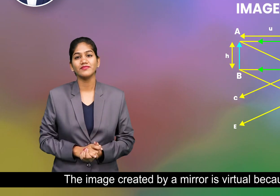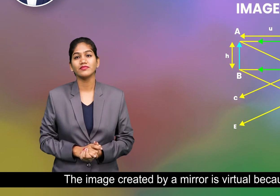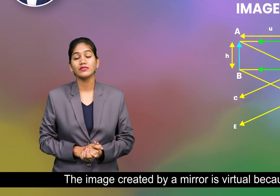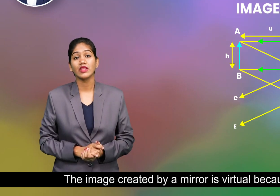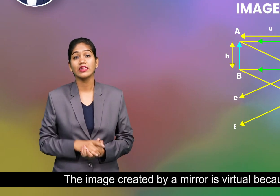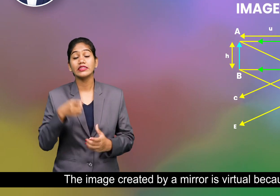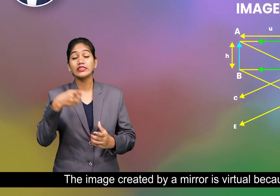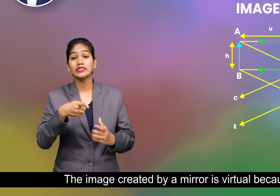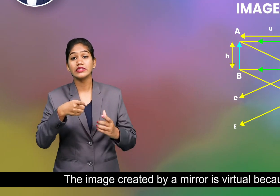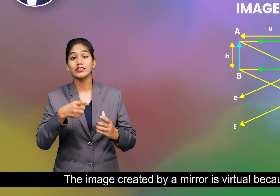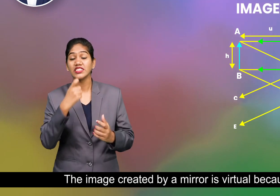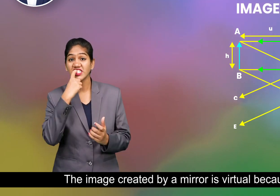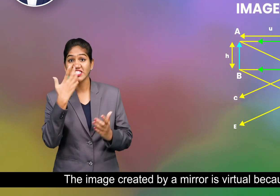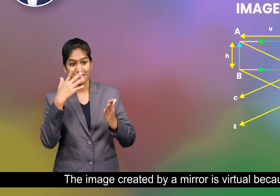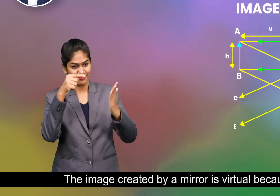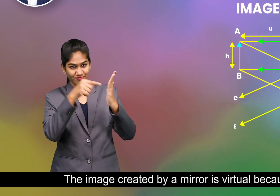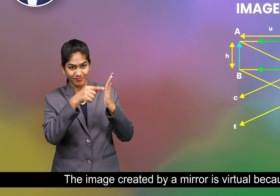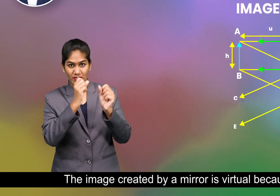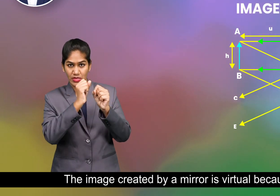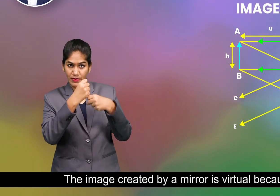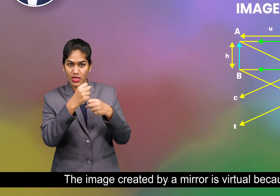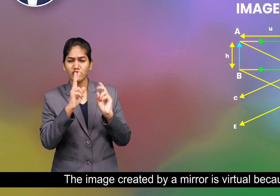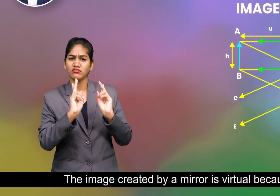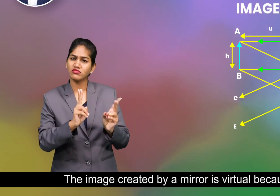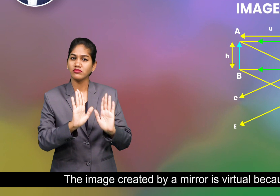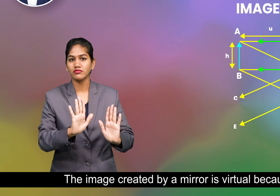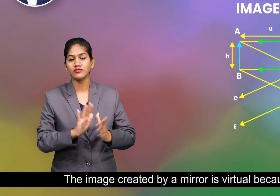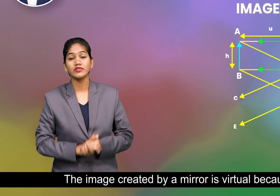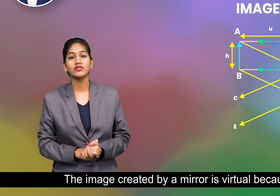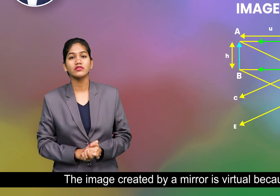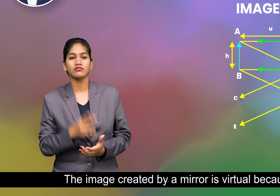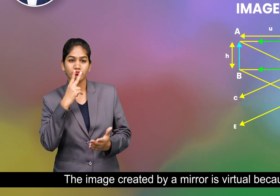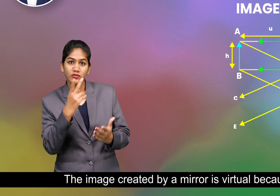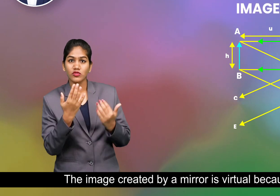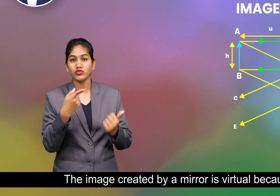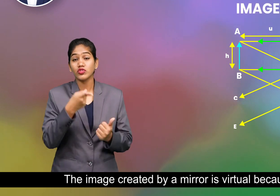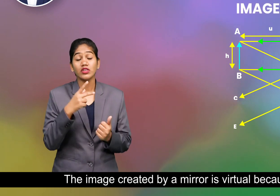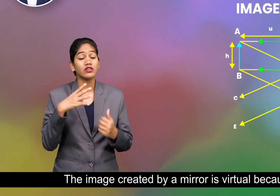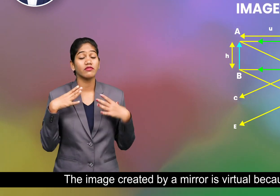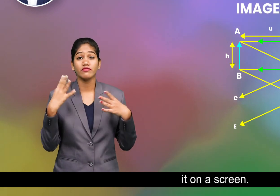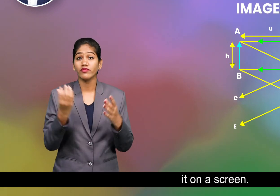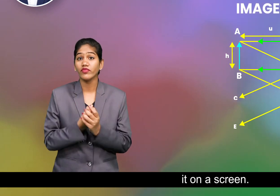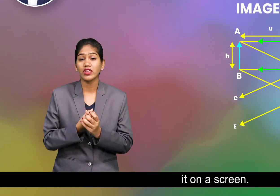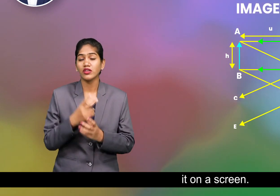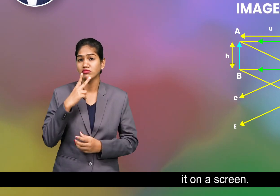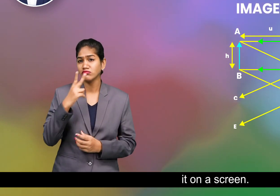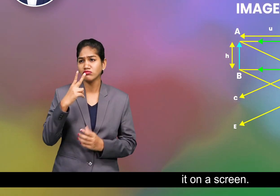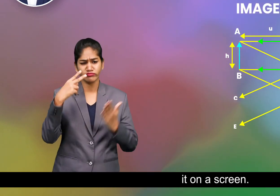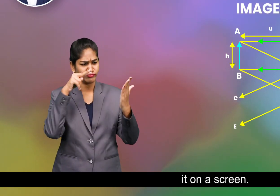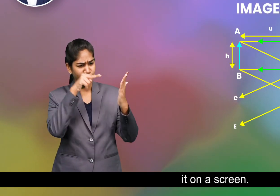The image created by a mirror is virtual because we cannot see it on a